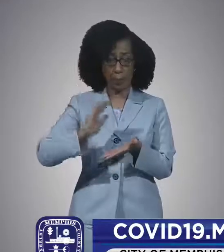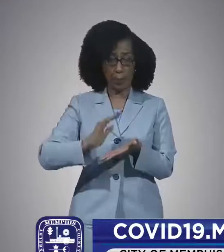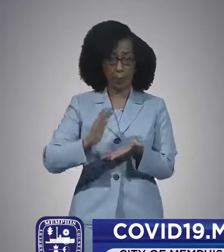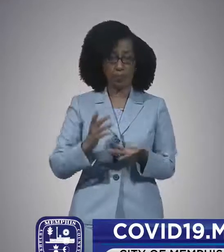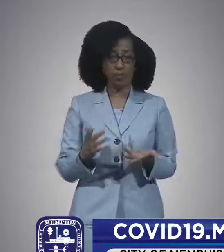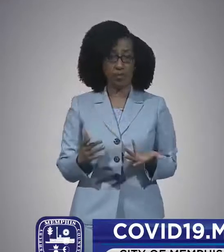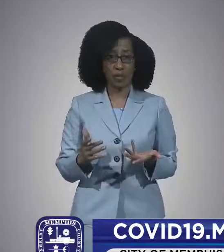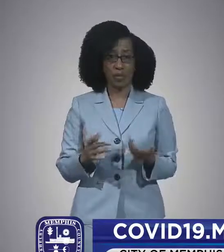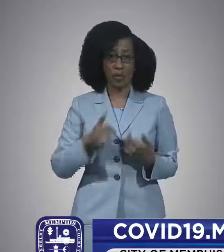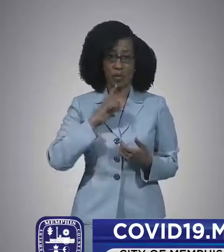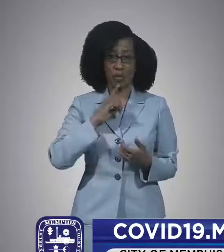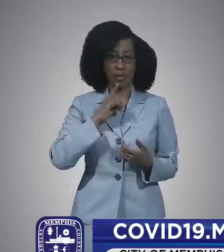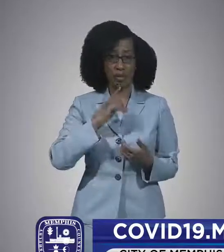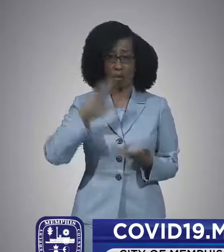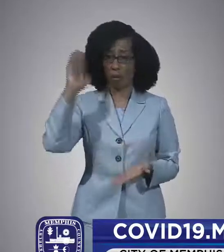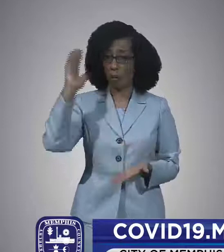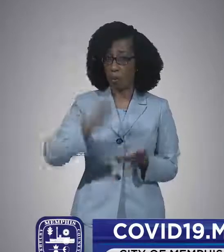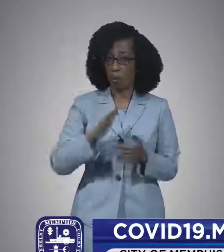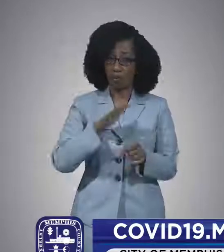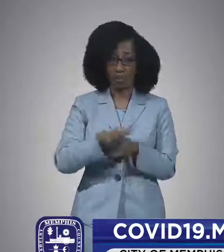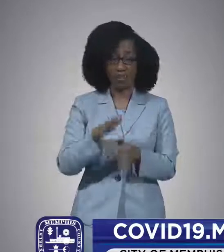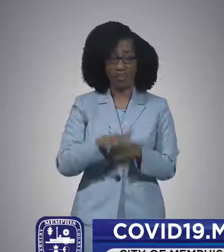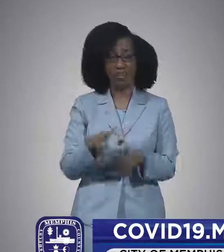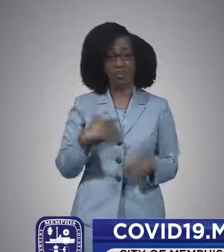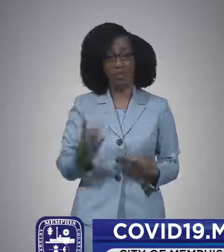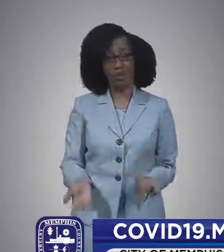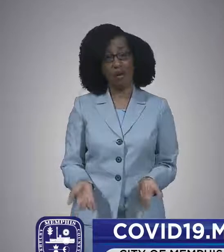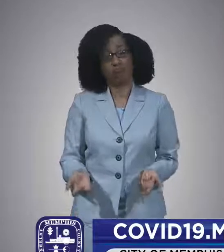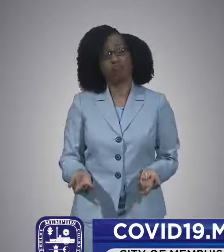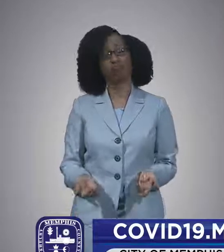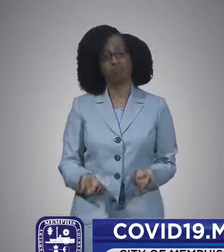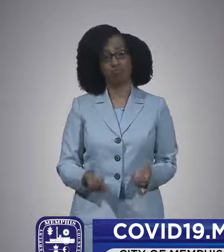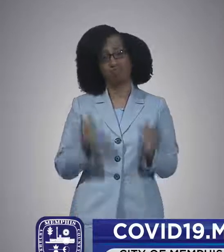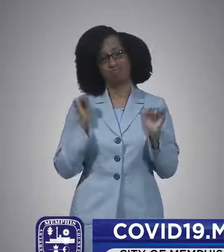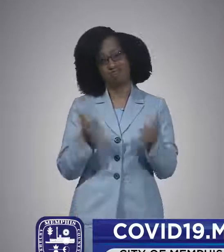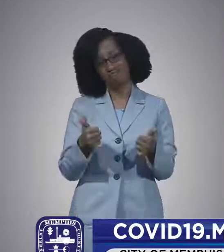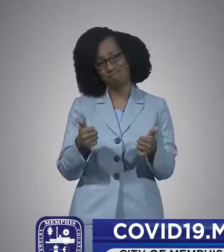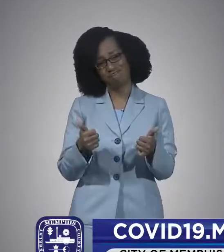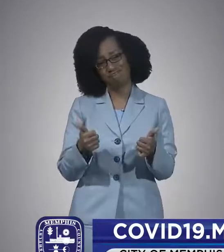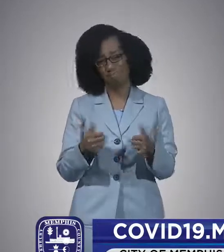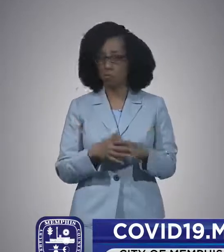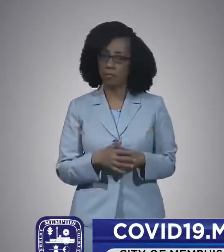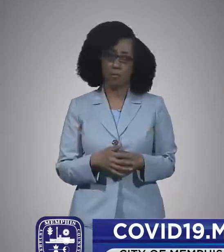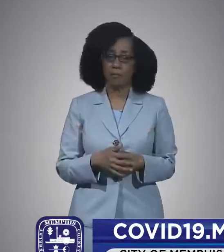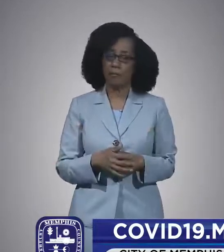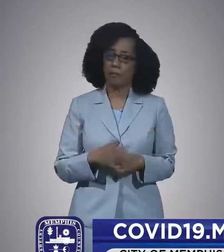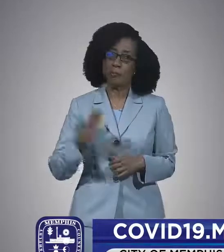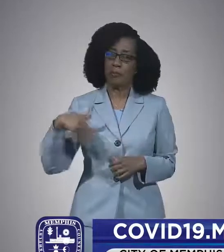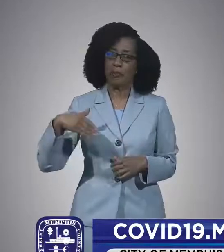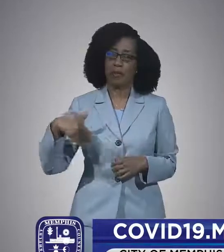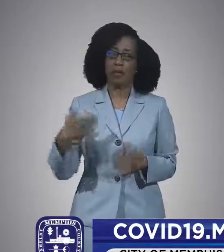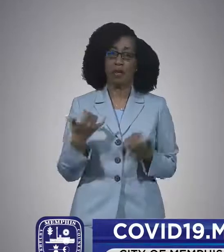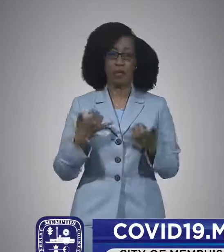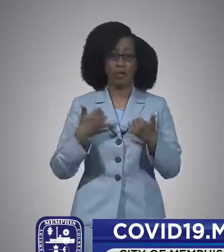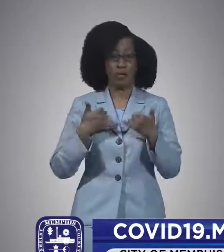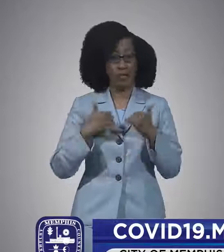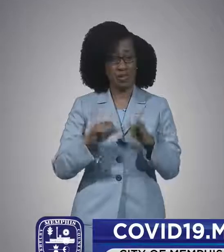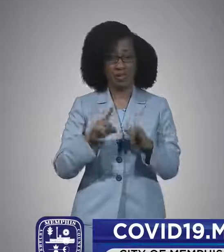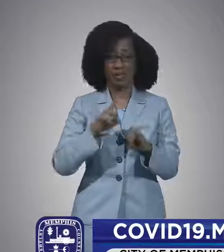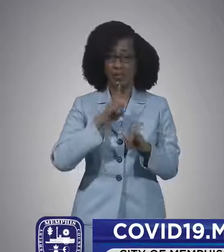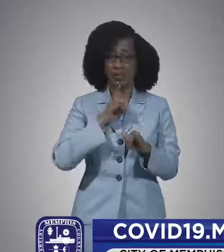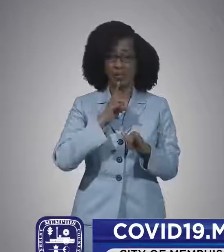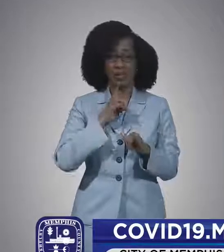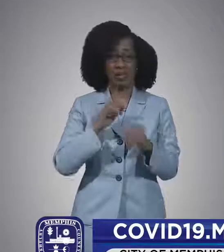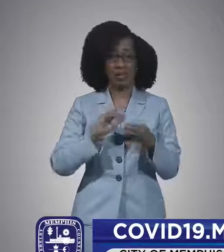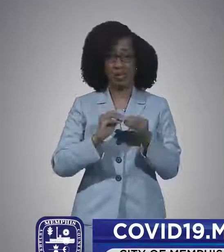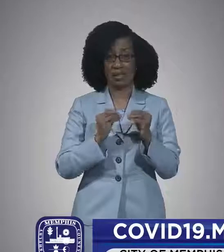is not dropping precipitously enough for us to be excited at all. We are still in the thick of this fight, and the numbers